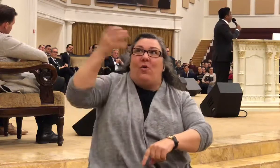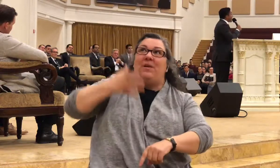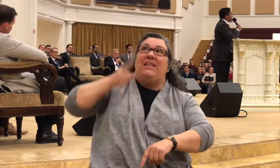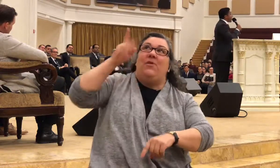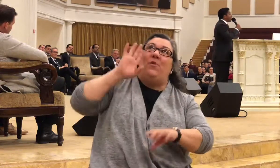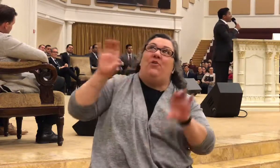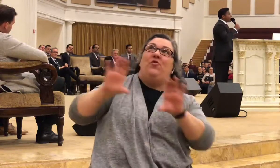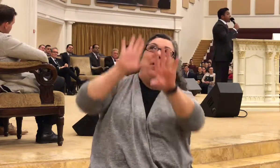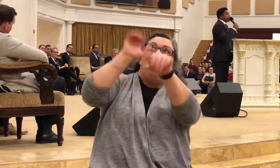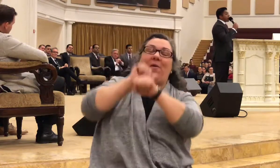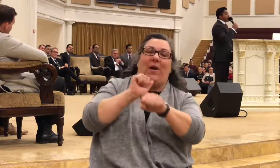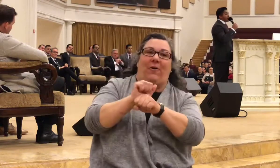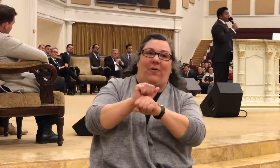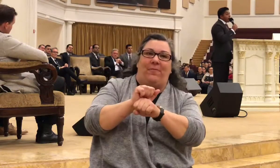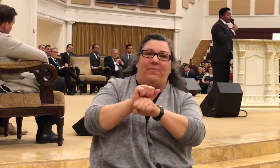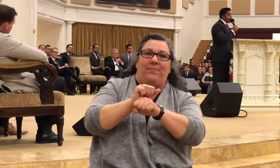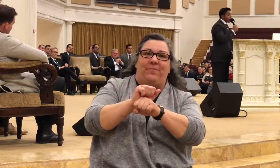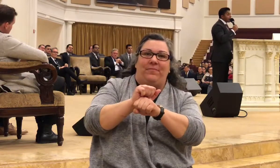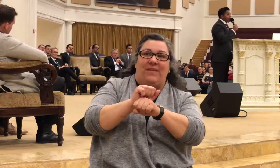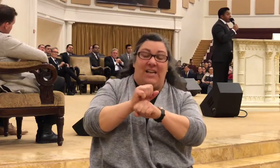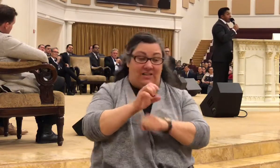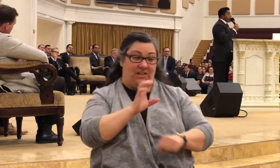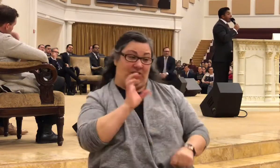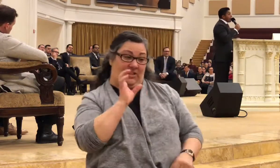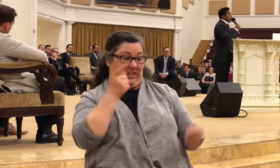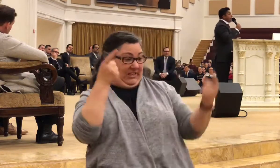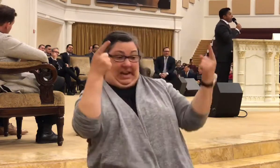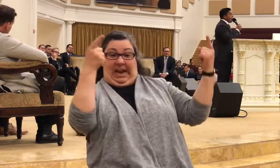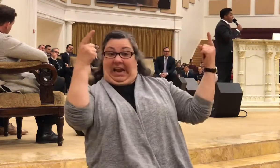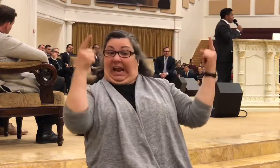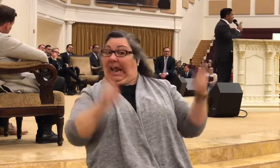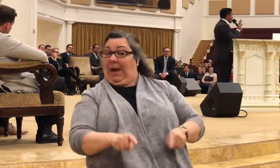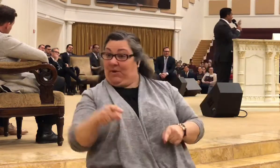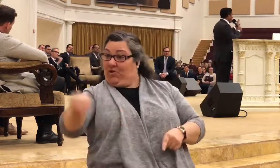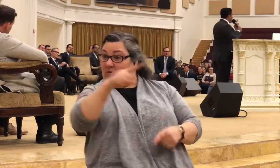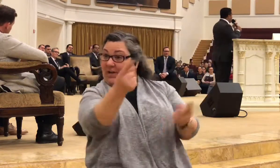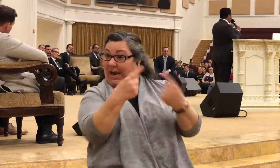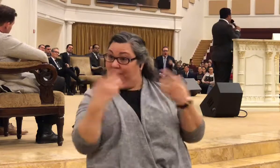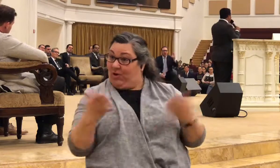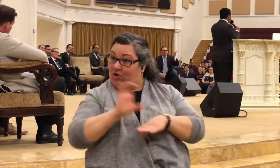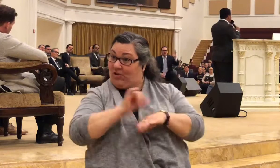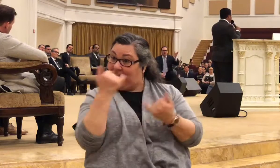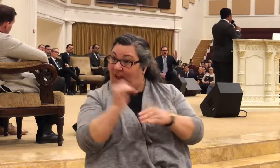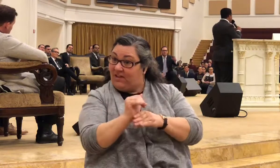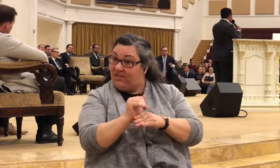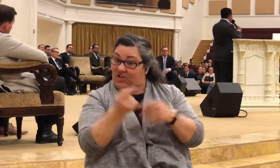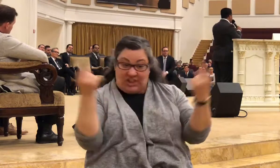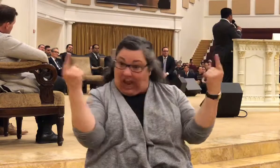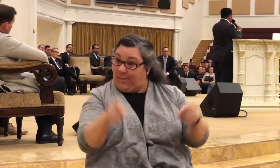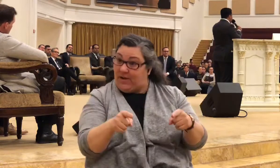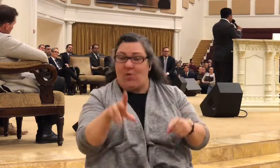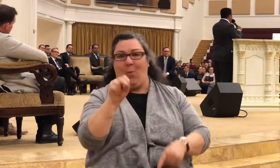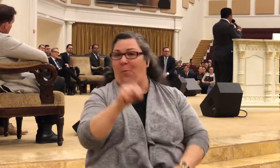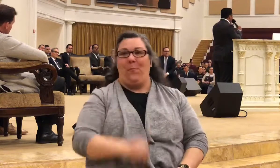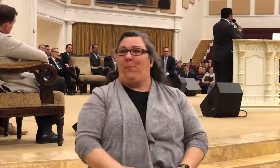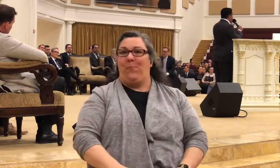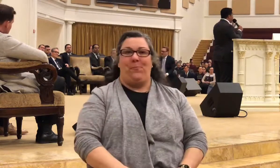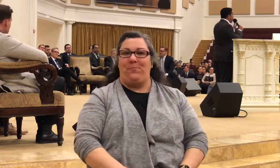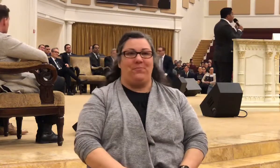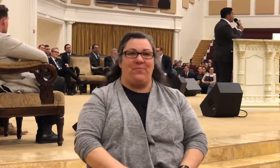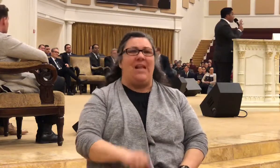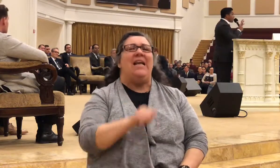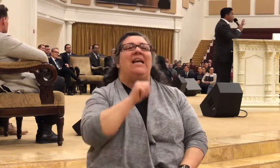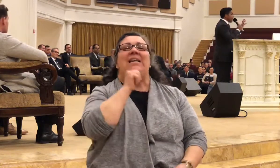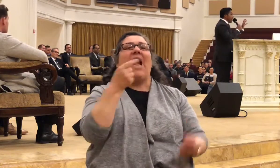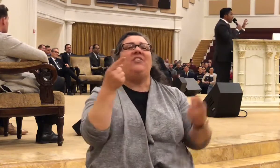I don't find it a coincidence that you're here today and that you've got a need. Am I talking to anybody in this place? I don't find